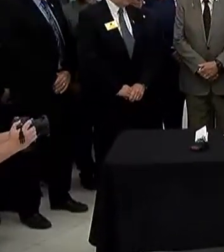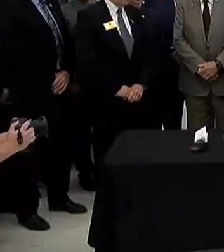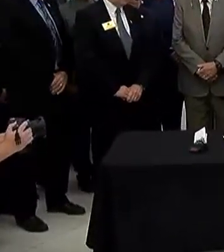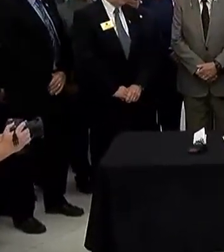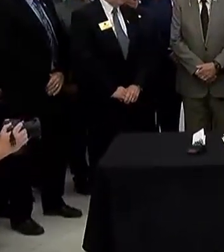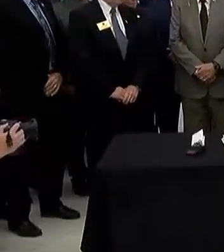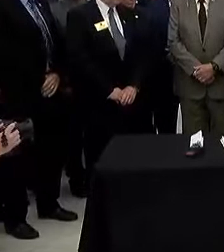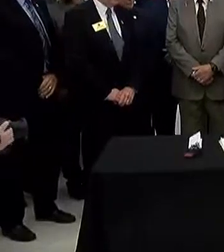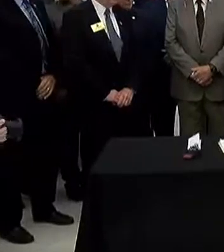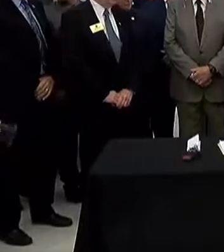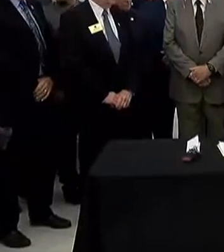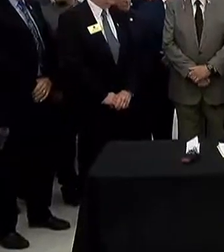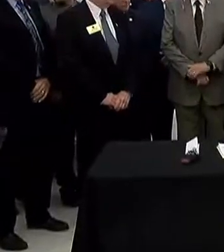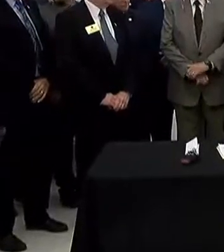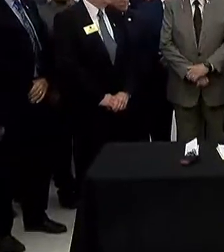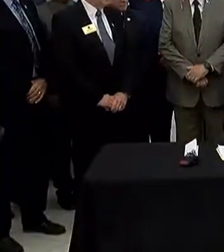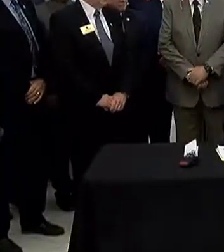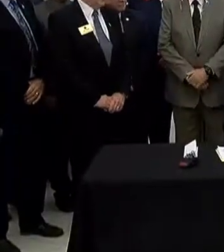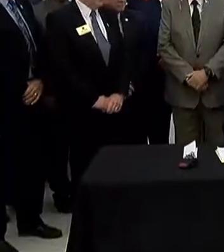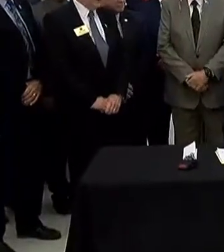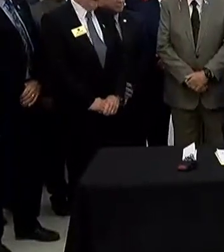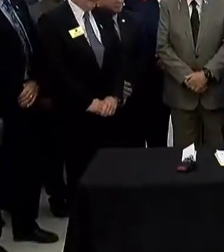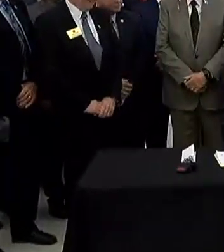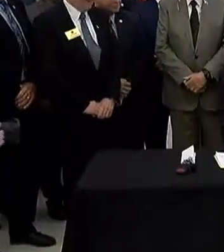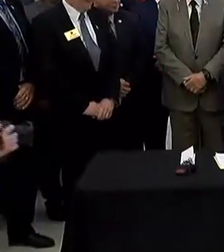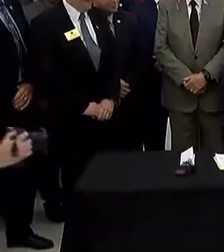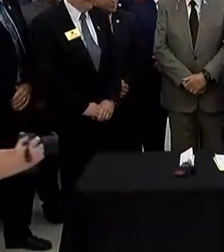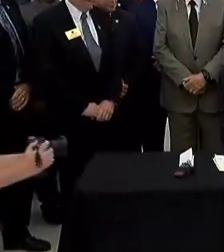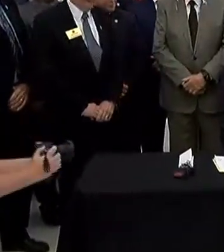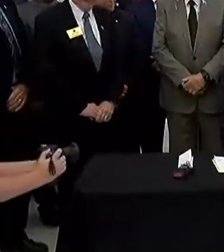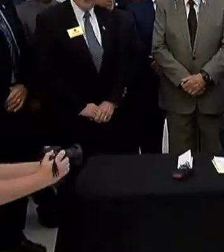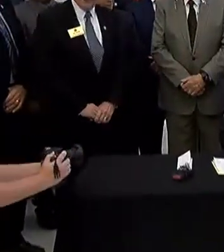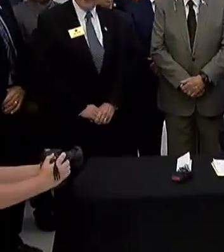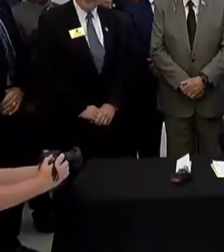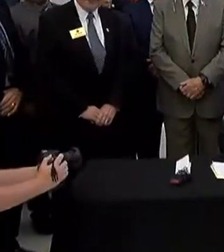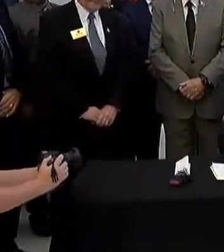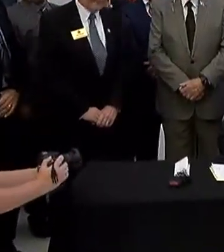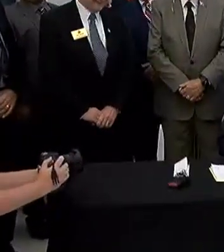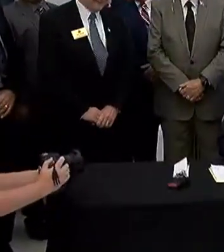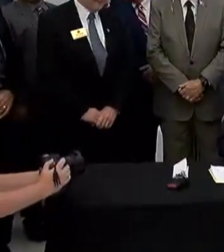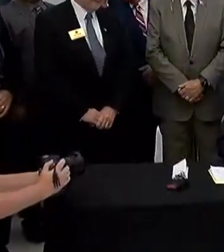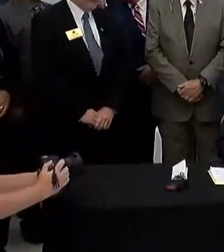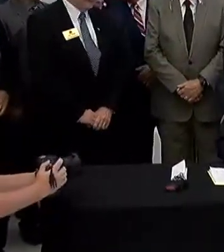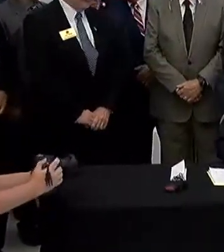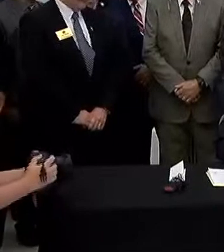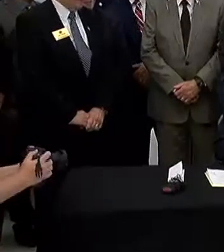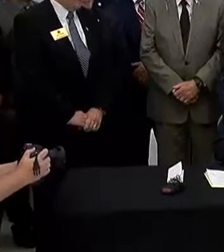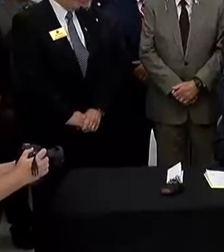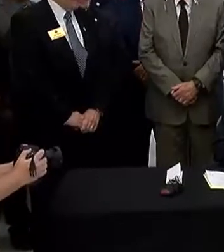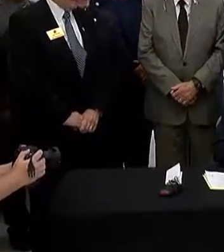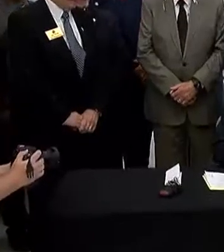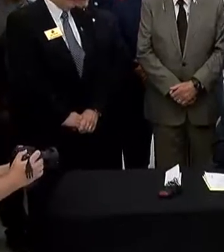What is it, the 9th? Yes. Always need a little help.